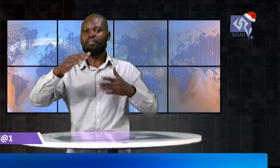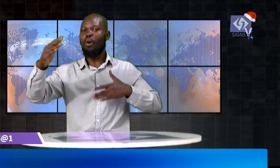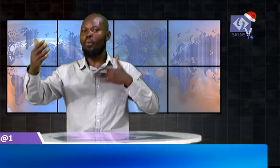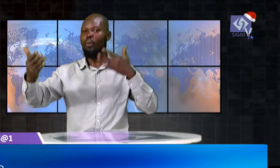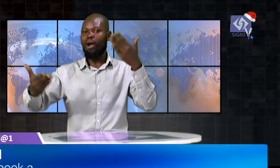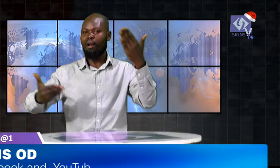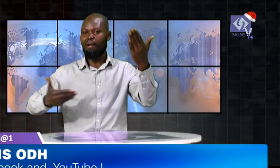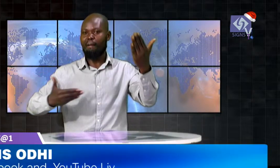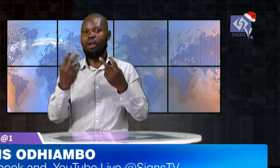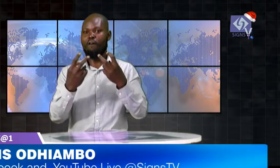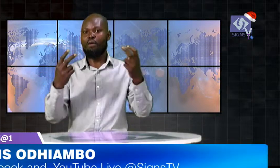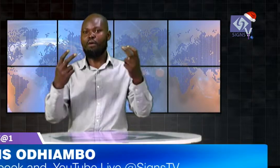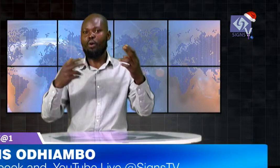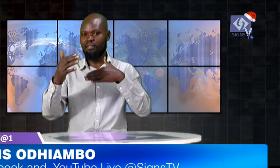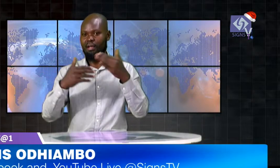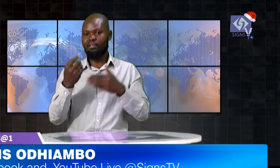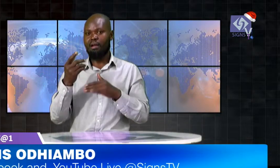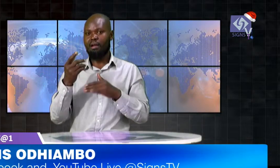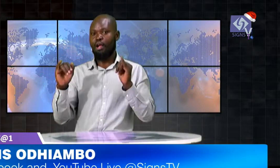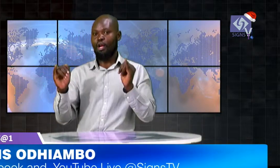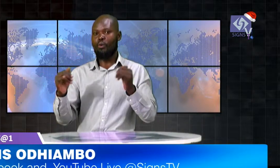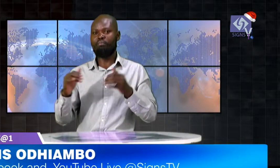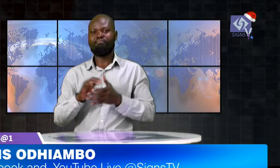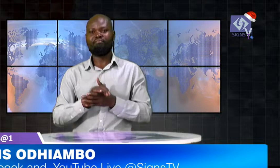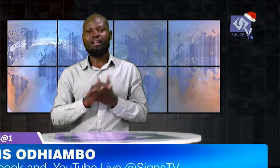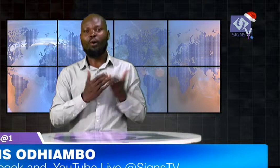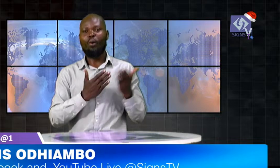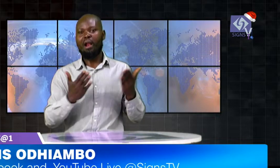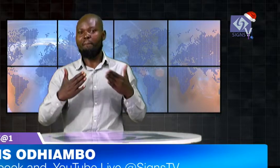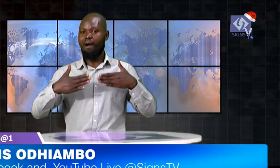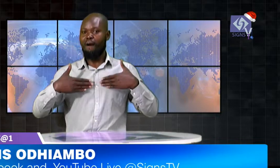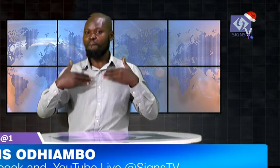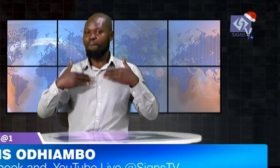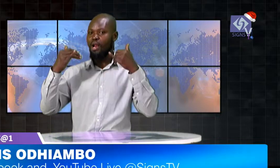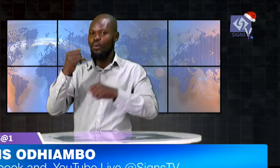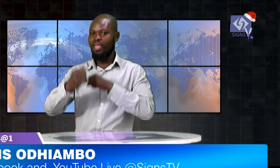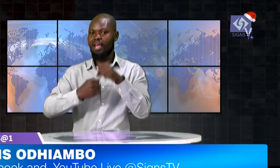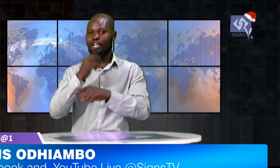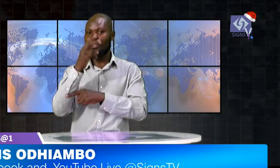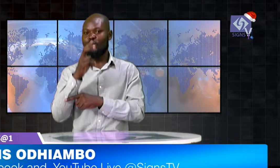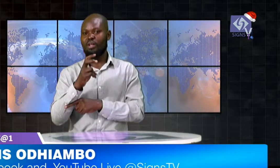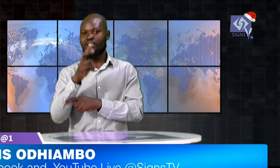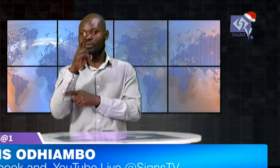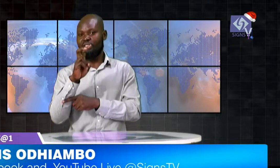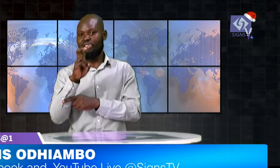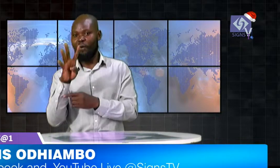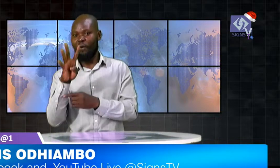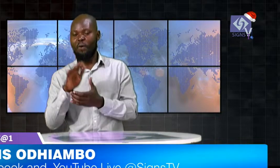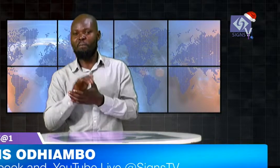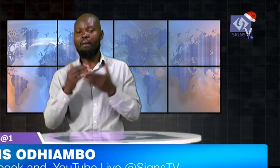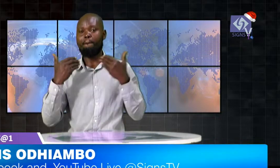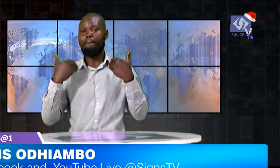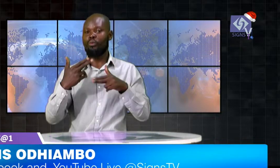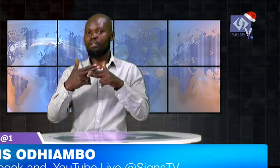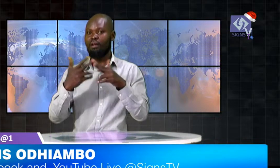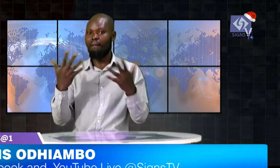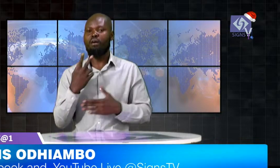Good afternoon, our viewers. Welcome here at Science TV News at 1 p.m. I'm happy to invite you, our viewers, to this New